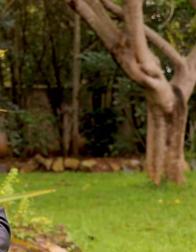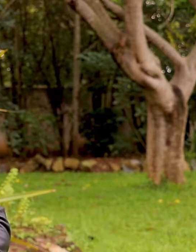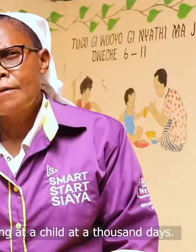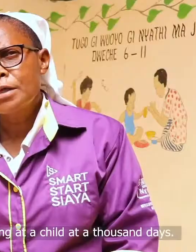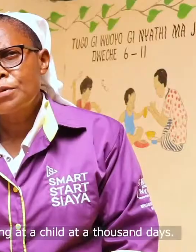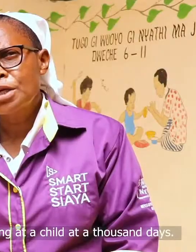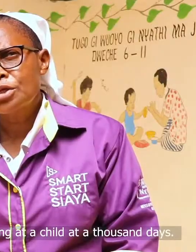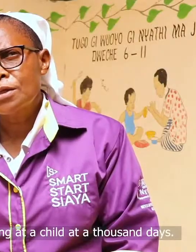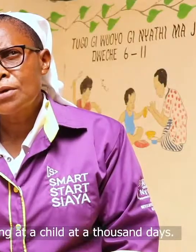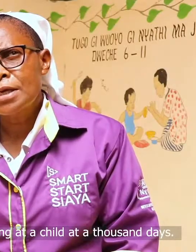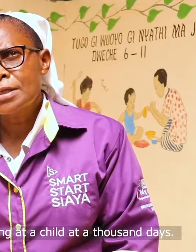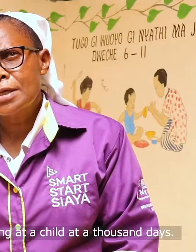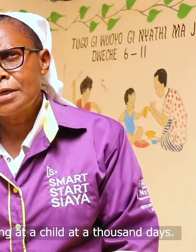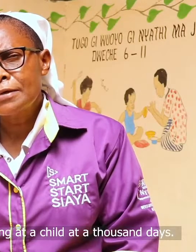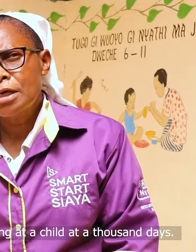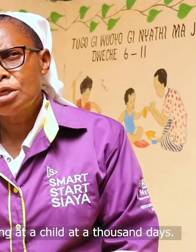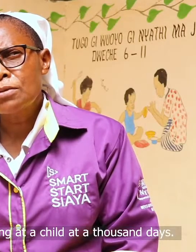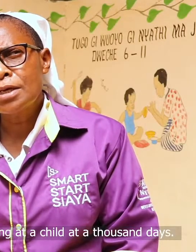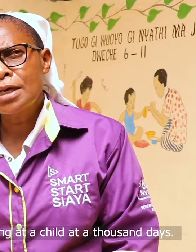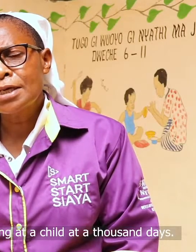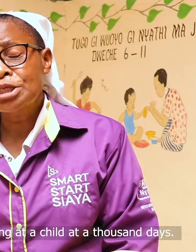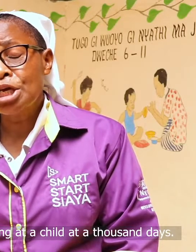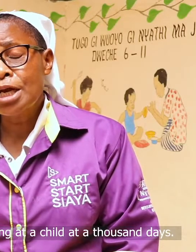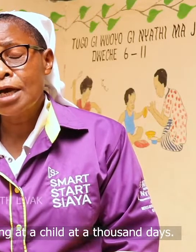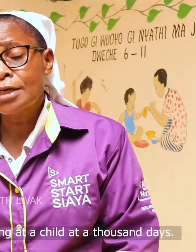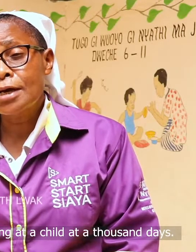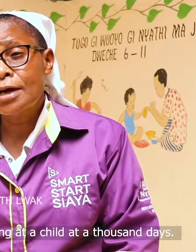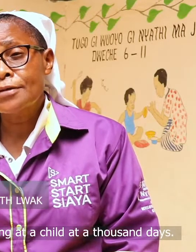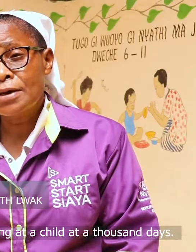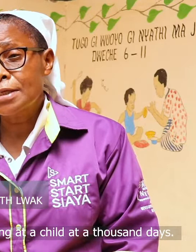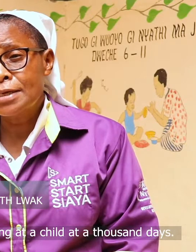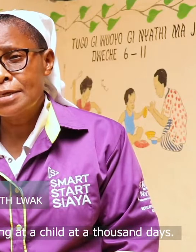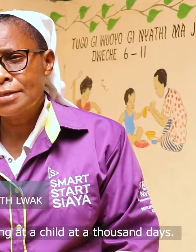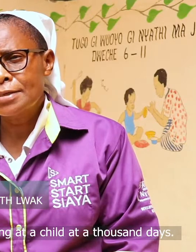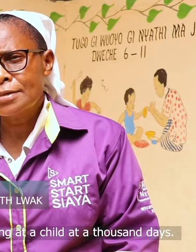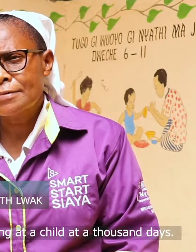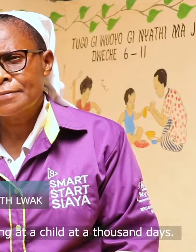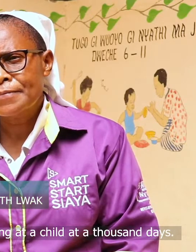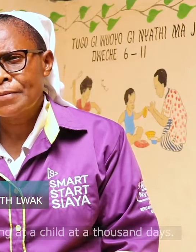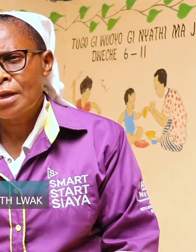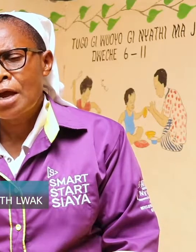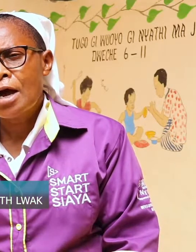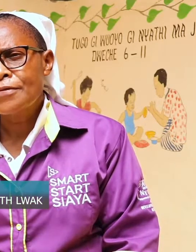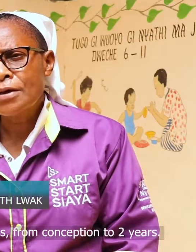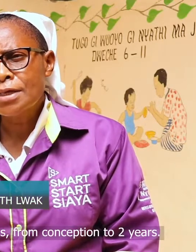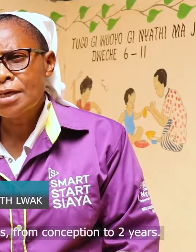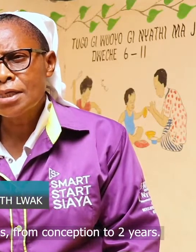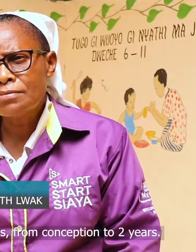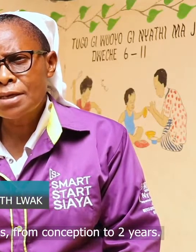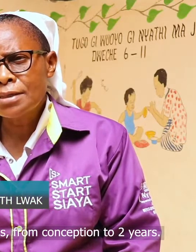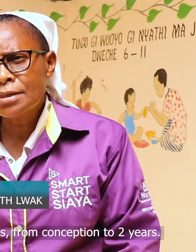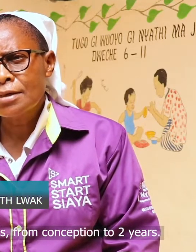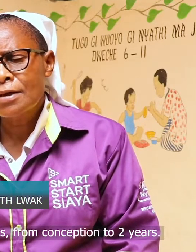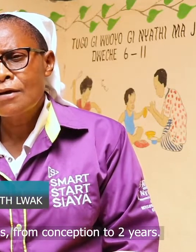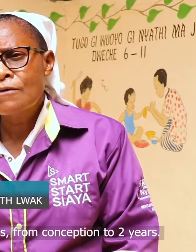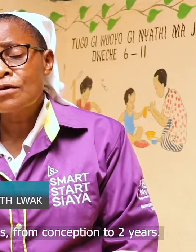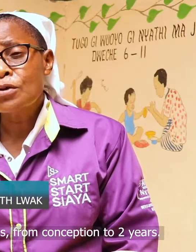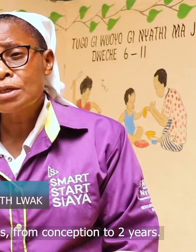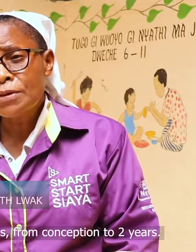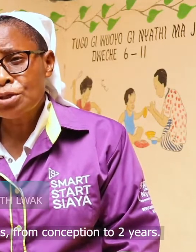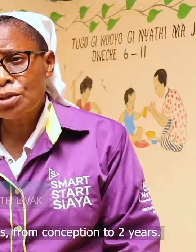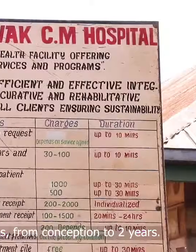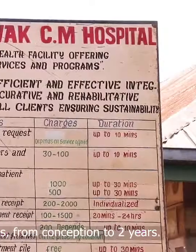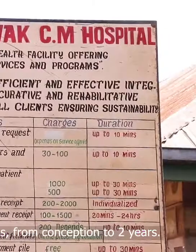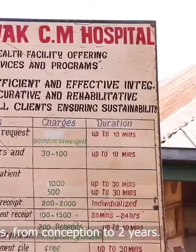fast. This project of SCORE ECD is looking at a child at 1,000 days. 1,000 days means